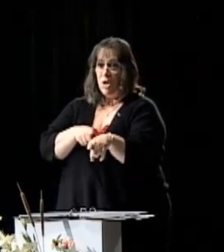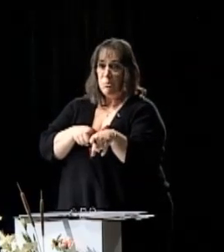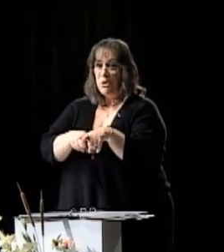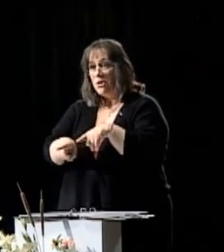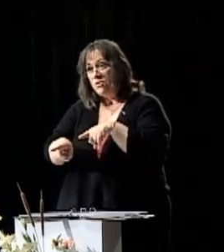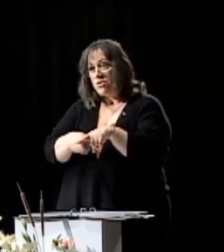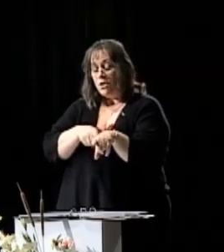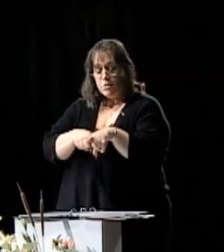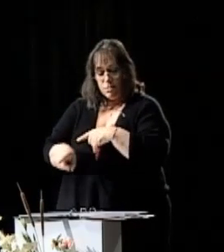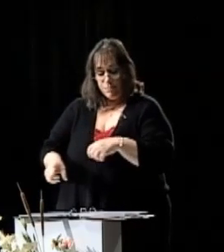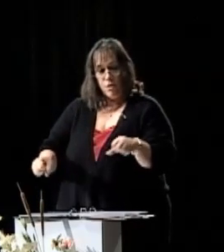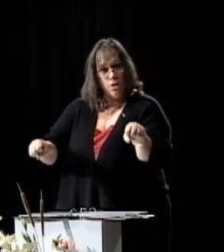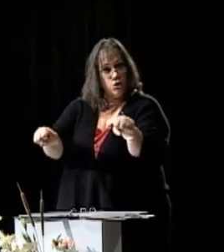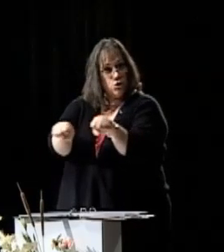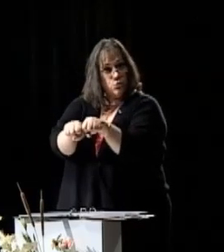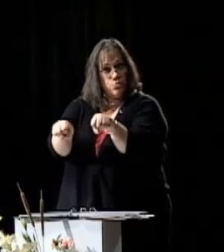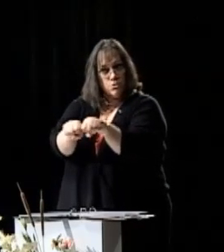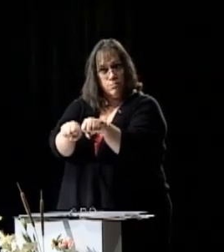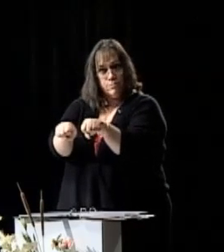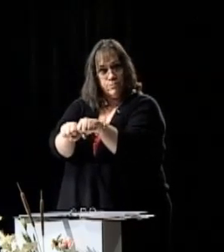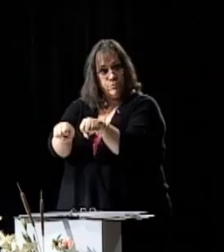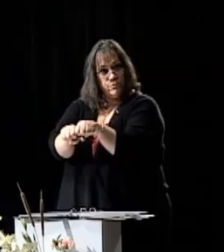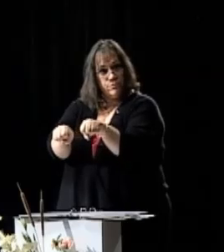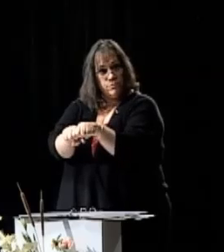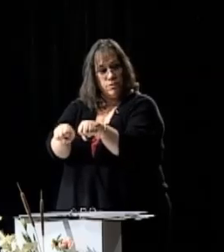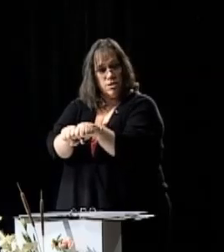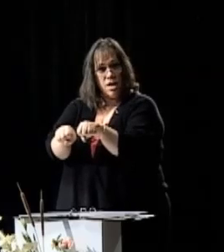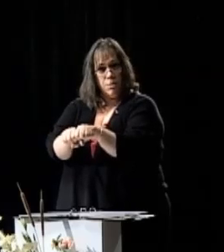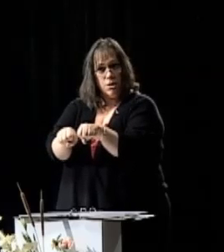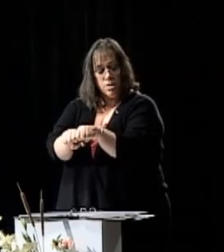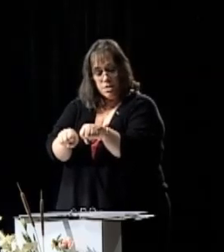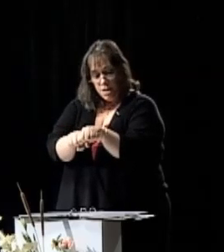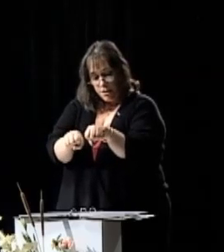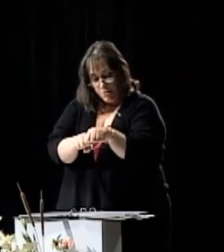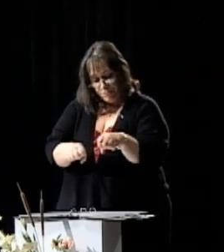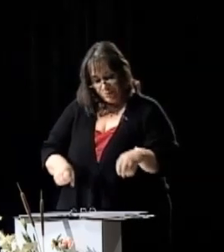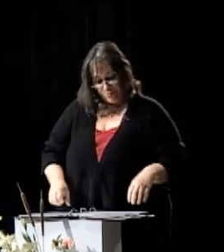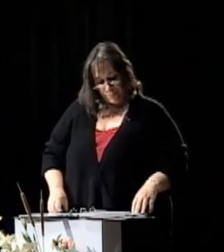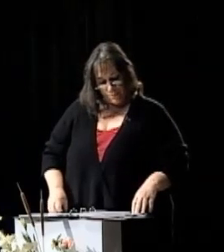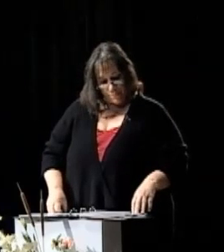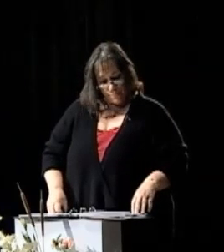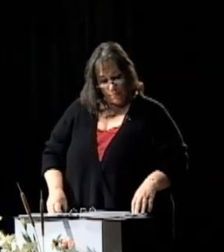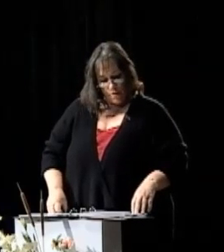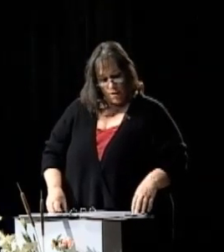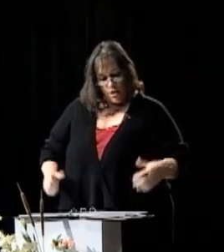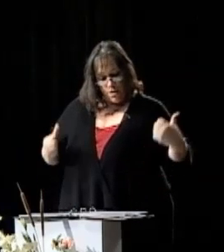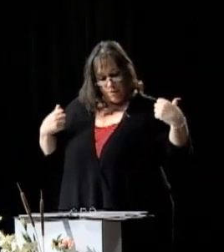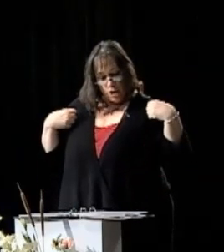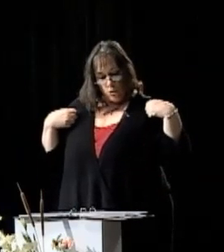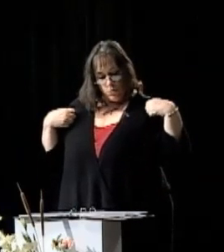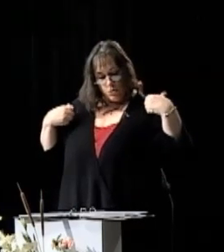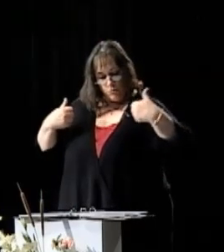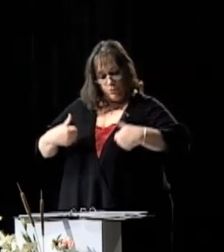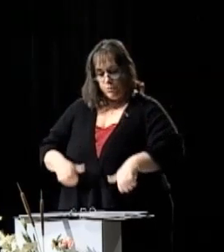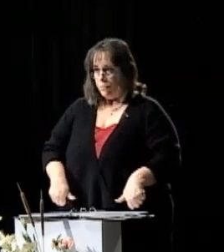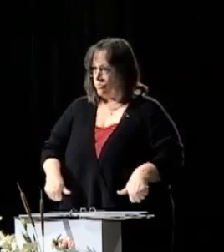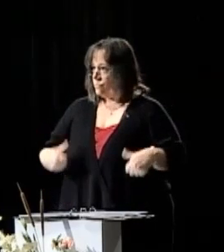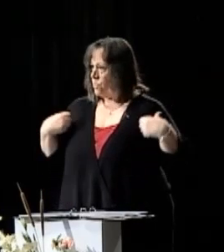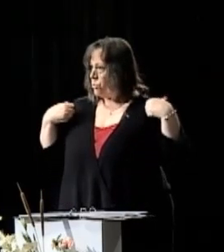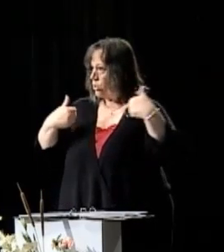Putting on your socks. Shoes, tapping your hands together. My coat, I'm pulling it